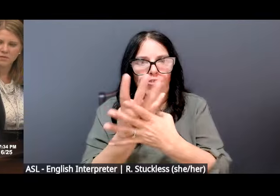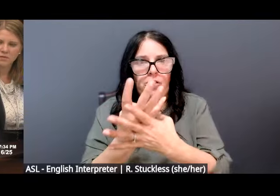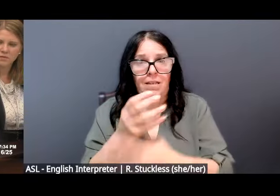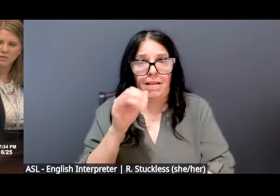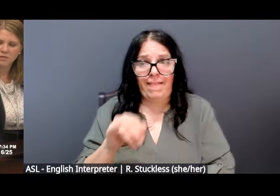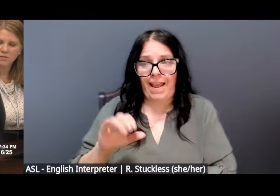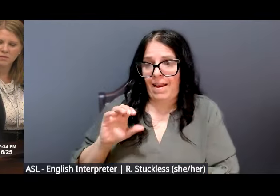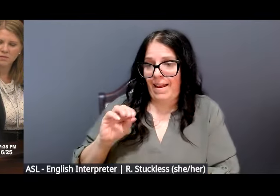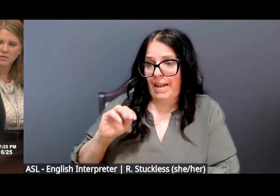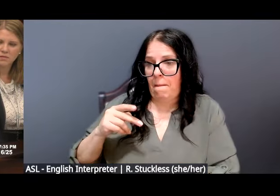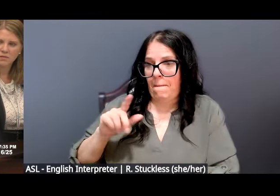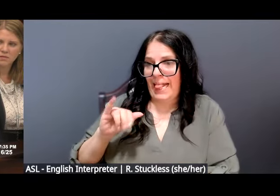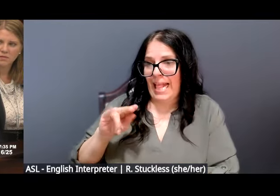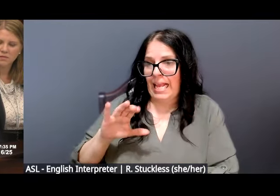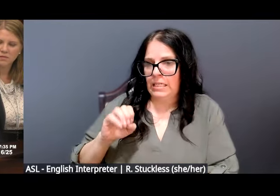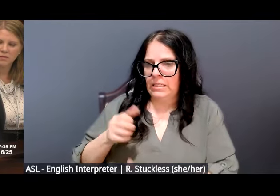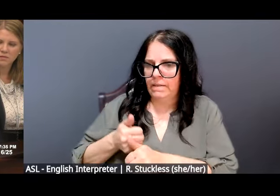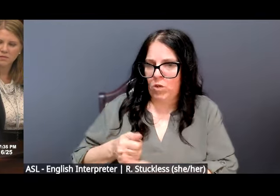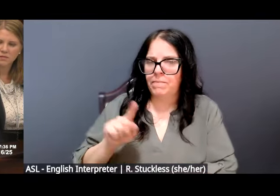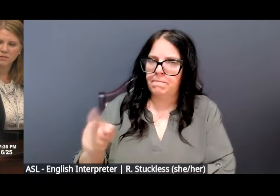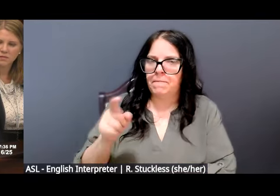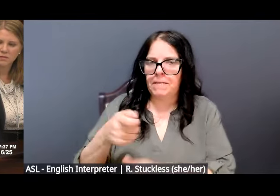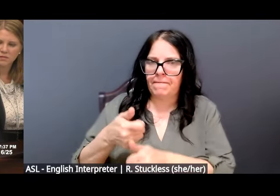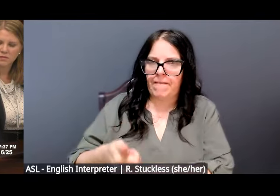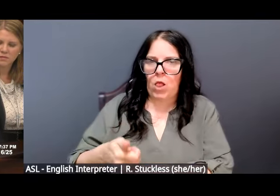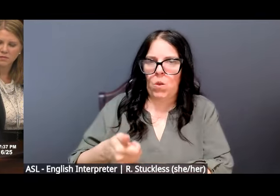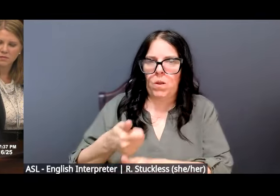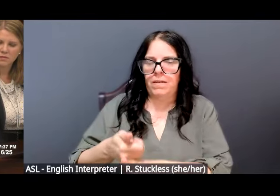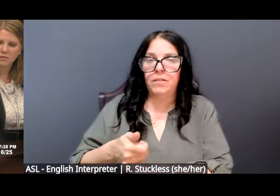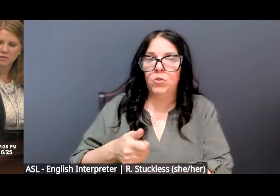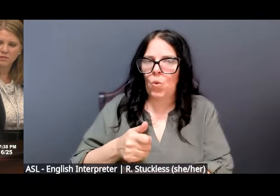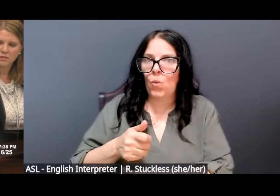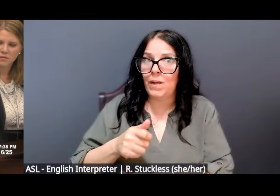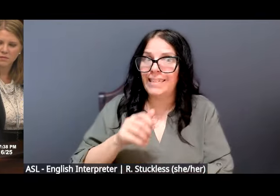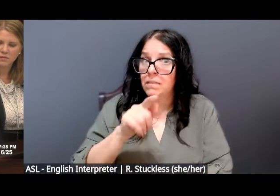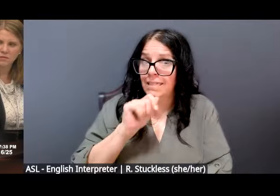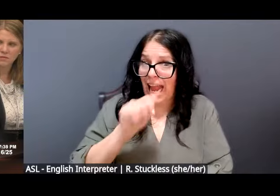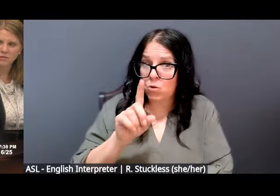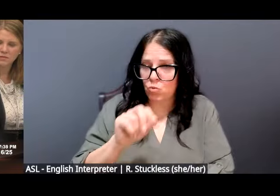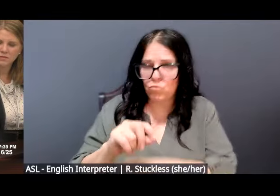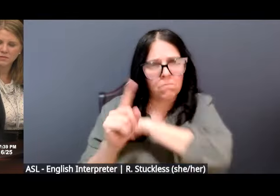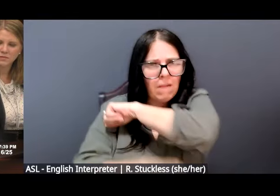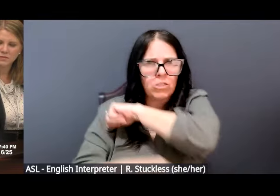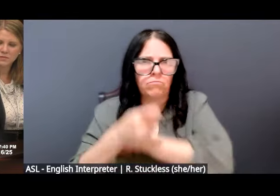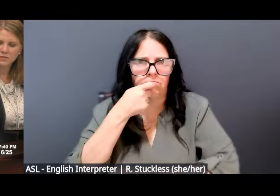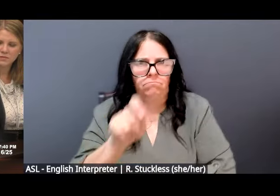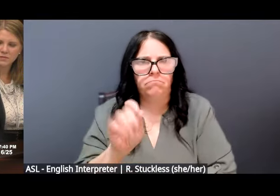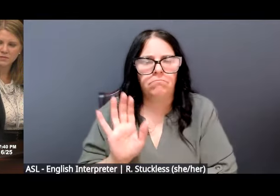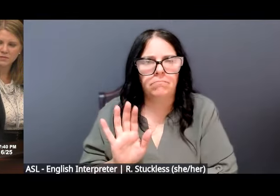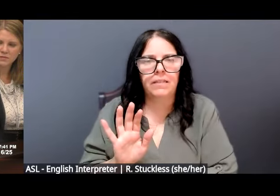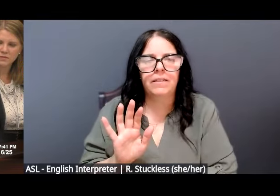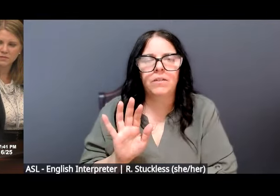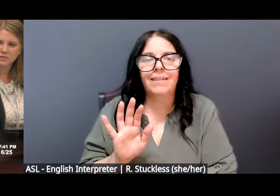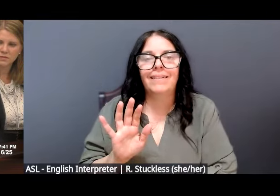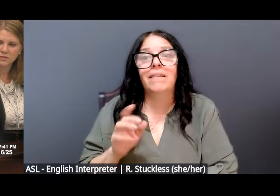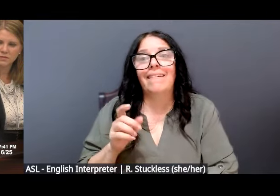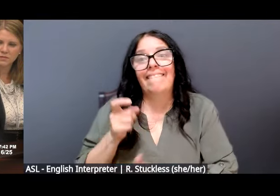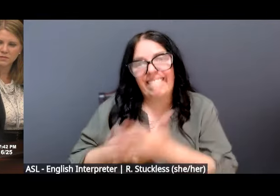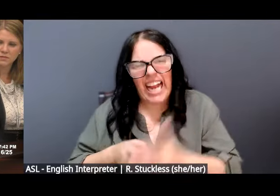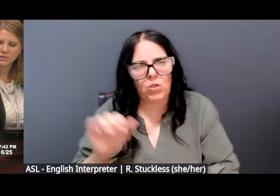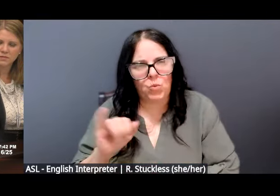compliance or forcing compliance as much as it's a punishment for not doing something. Same with that fine provision. The fine,